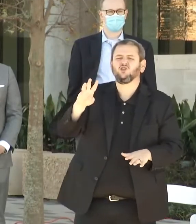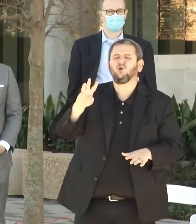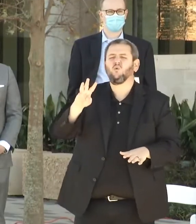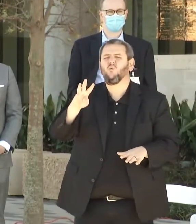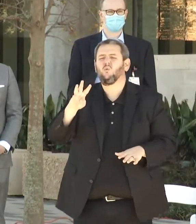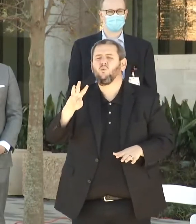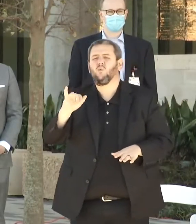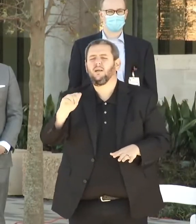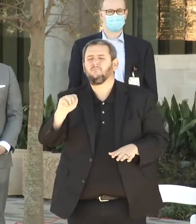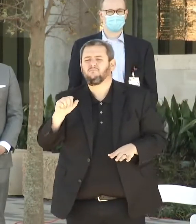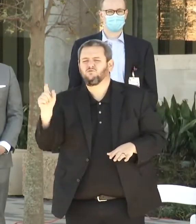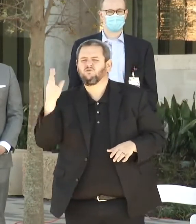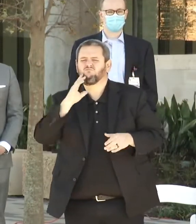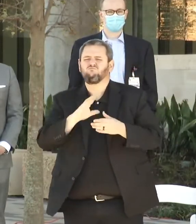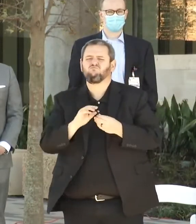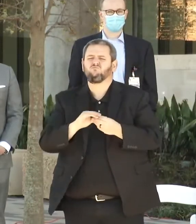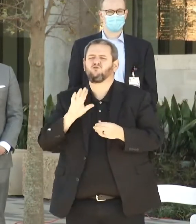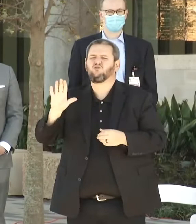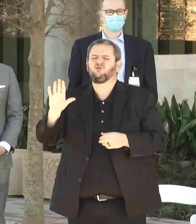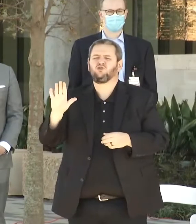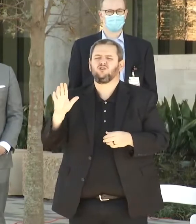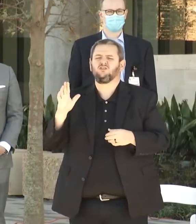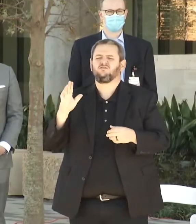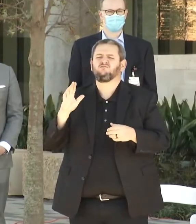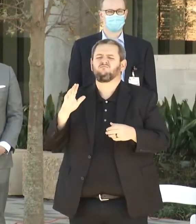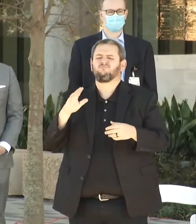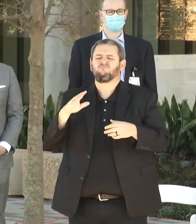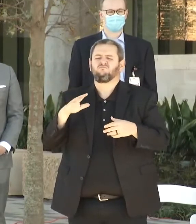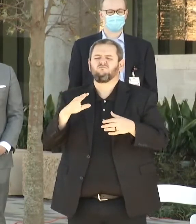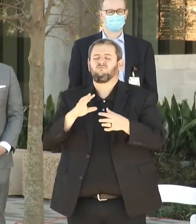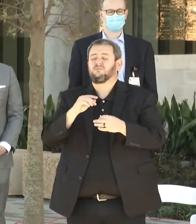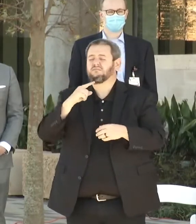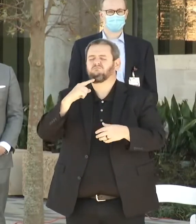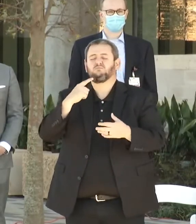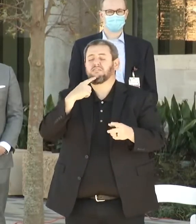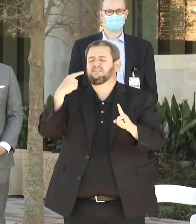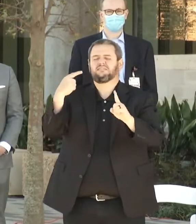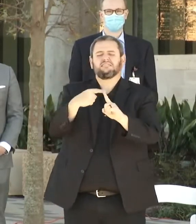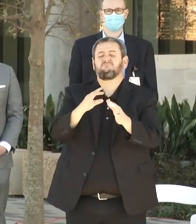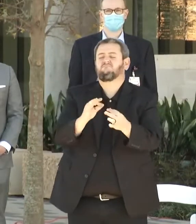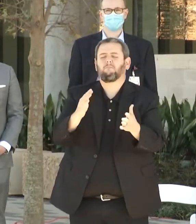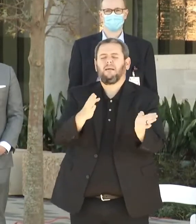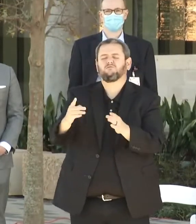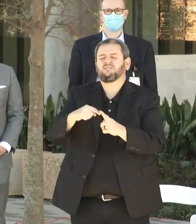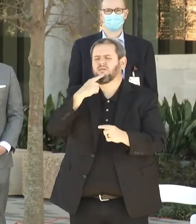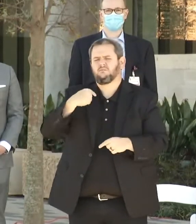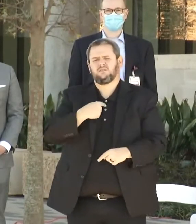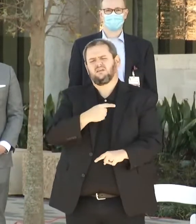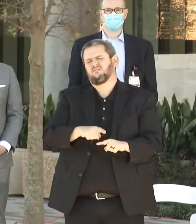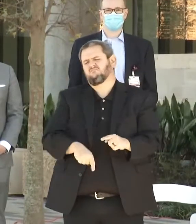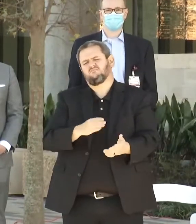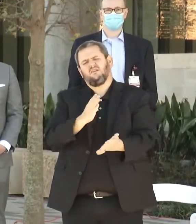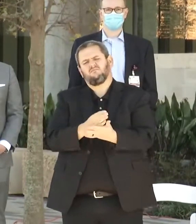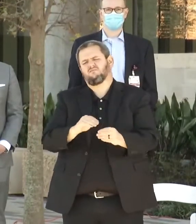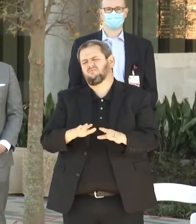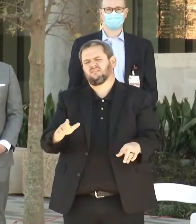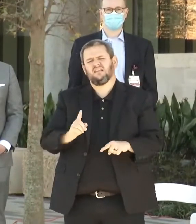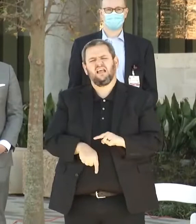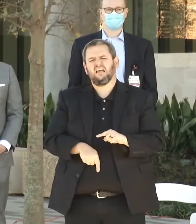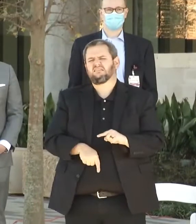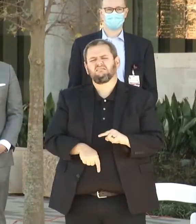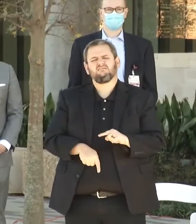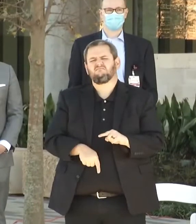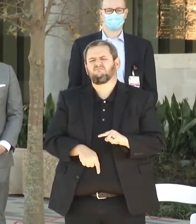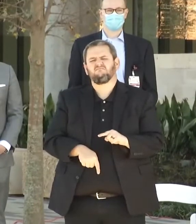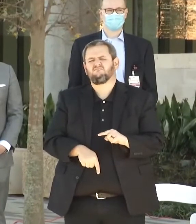in our communities, which means that it's up to you and to me and to all Oklahomans that we all need to take responsibility